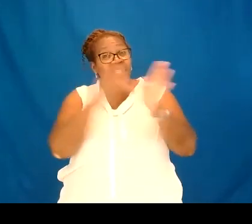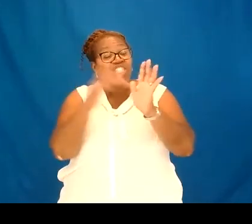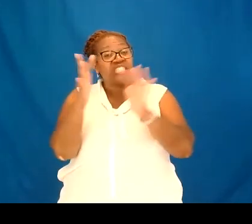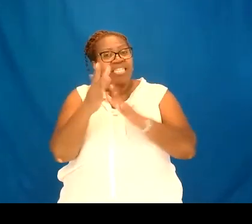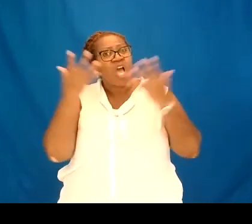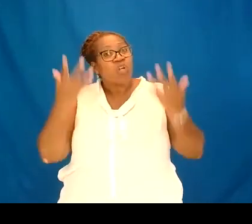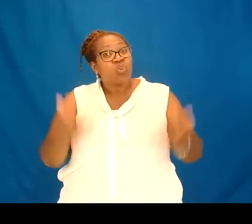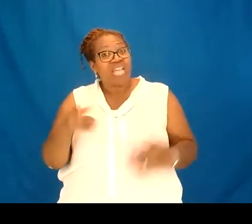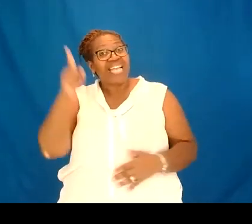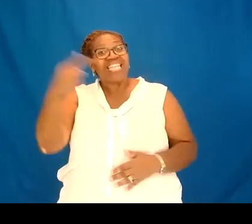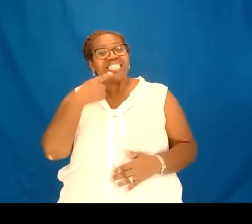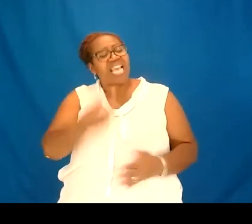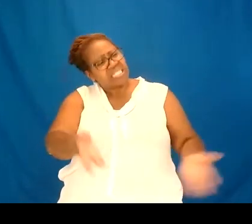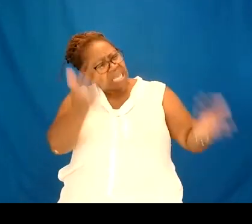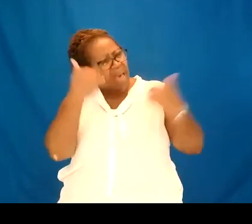and have breakfast.